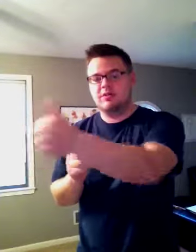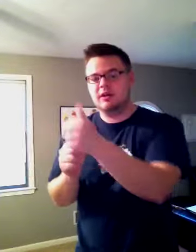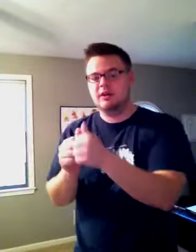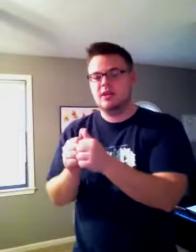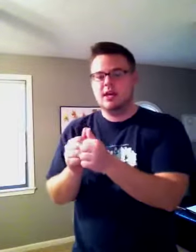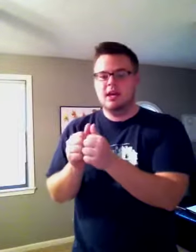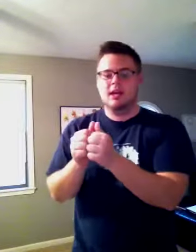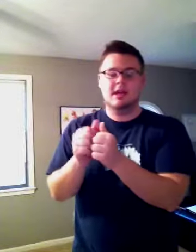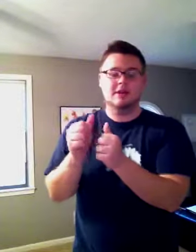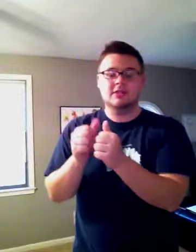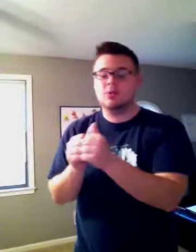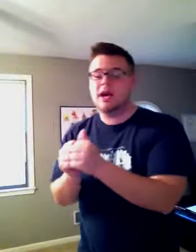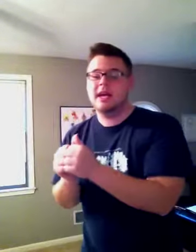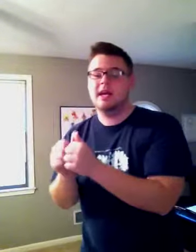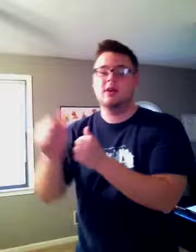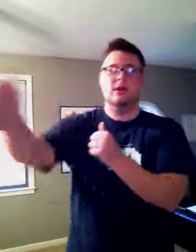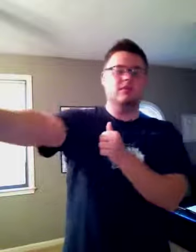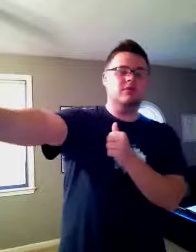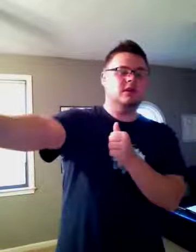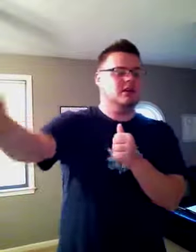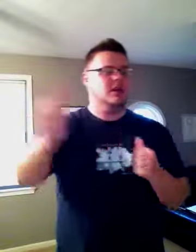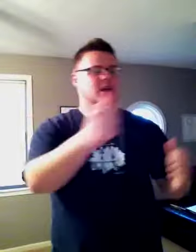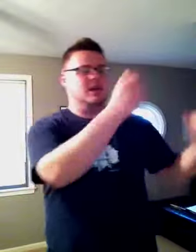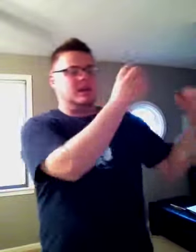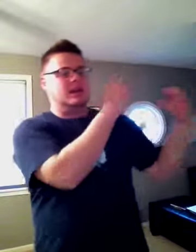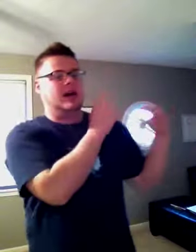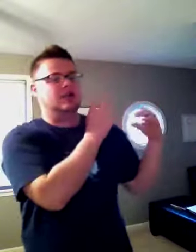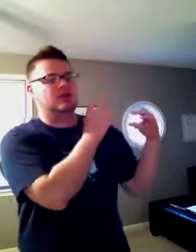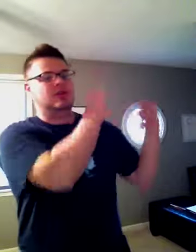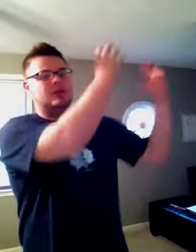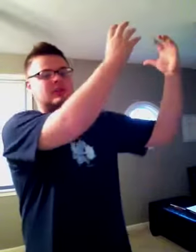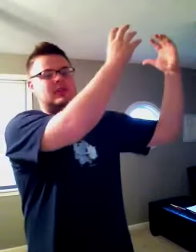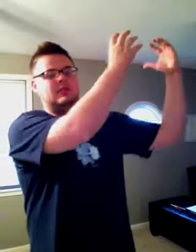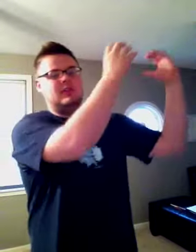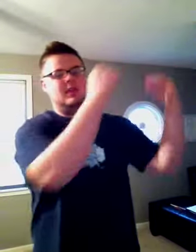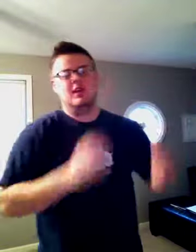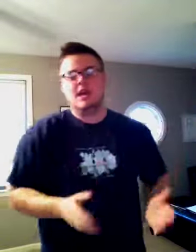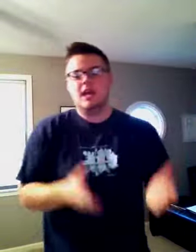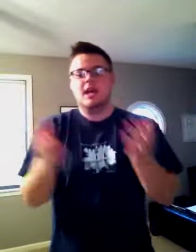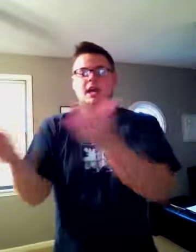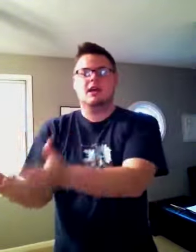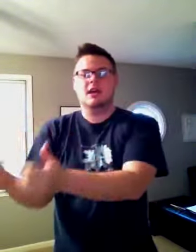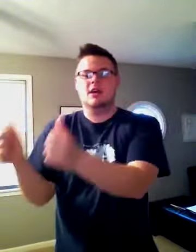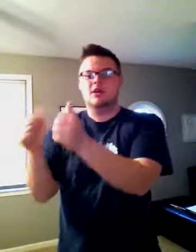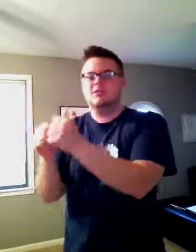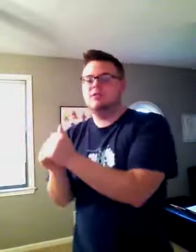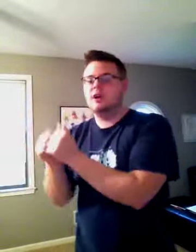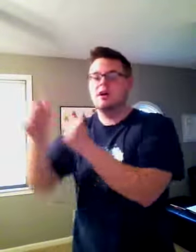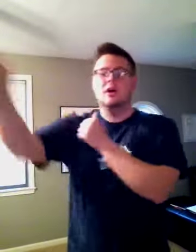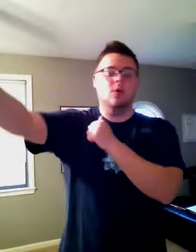front, now it's the right hand going in front. Now your burden's lifted and carried far away.